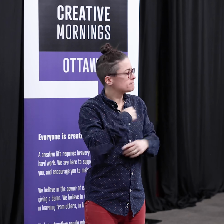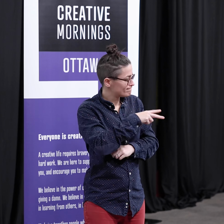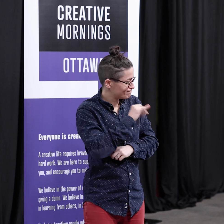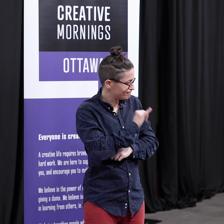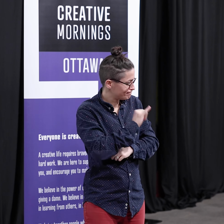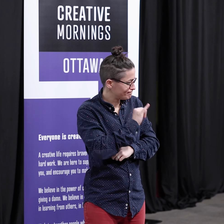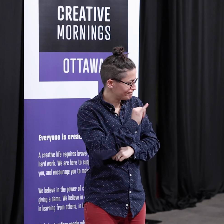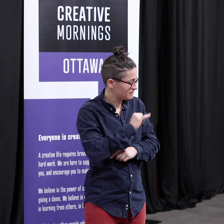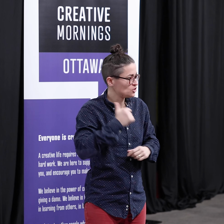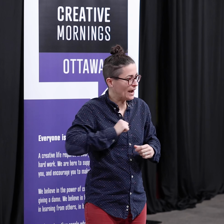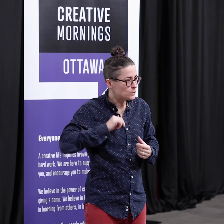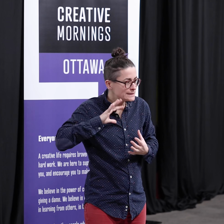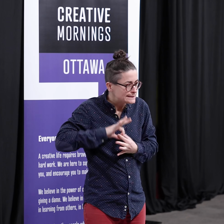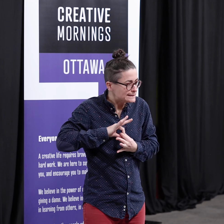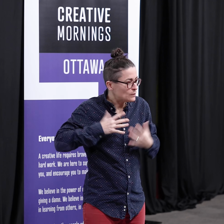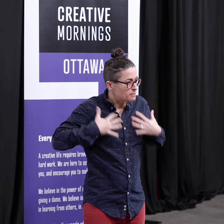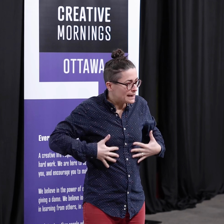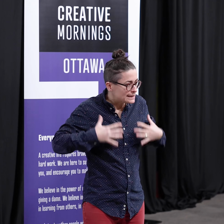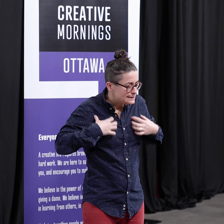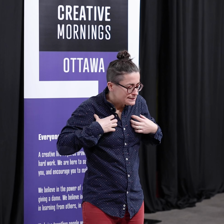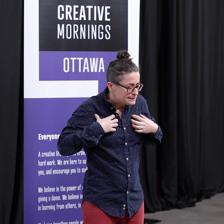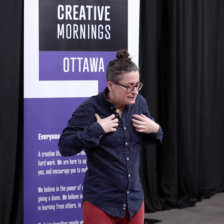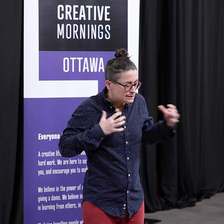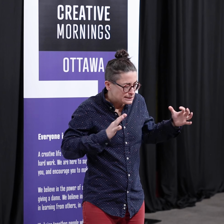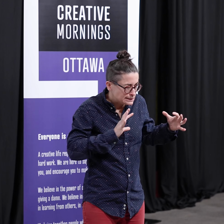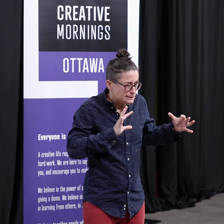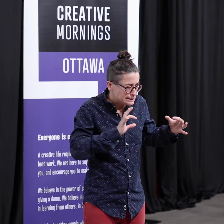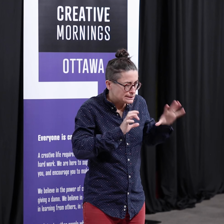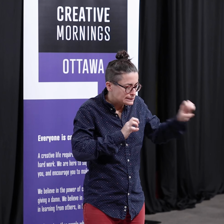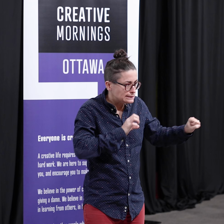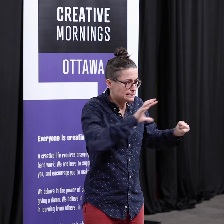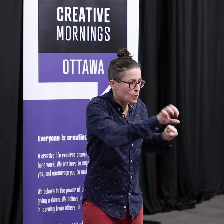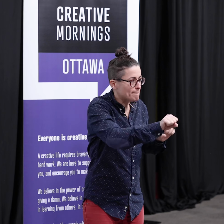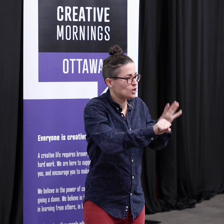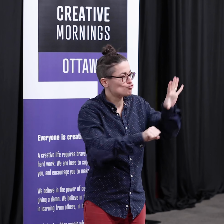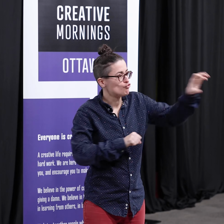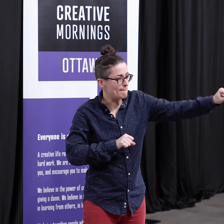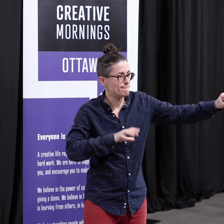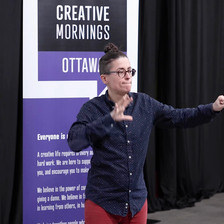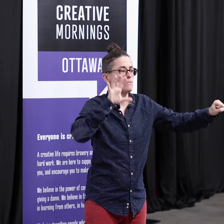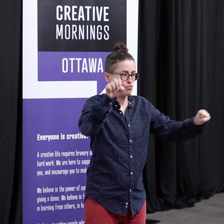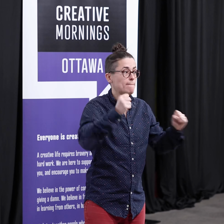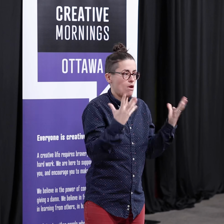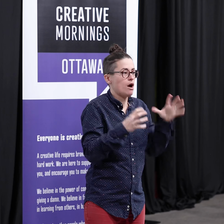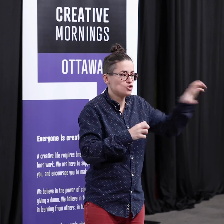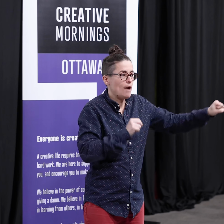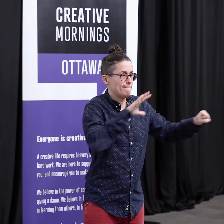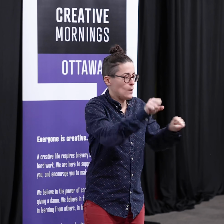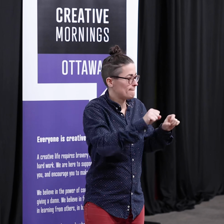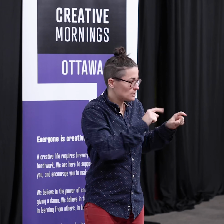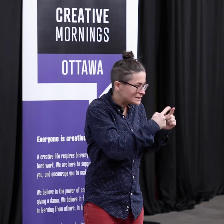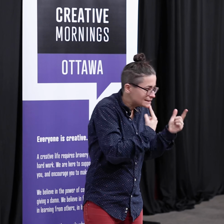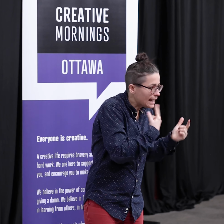sounds are really, really high. And he was explaining his interpretation. And so I was using that,